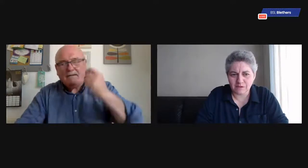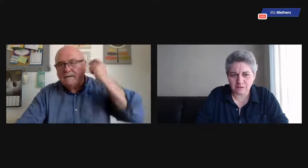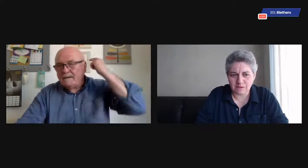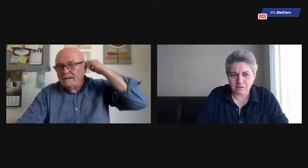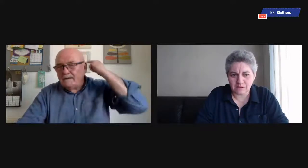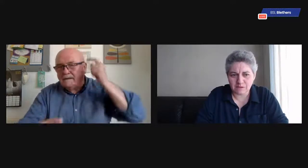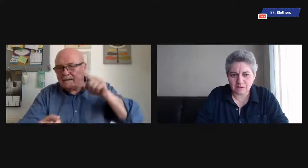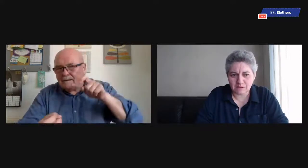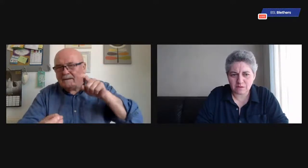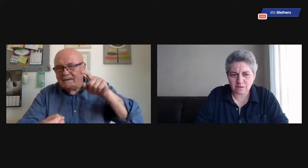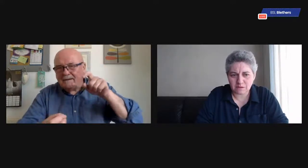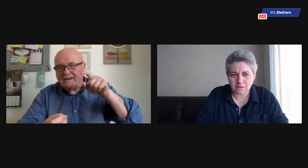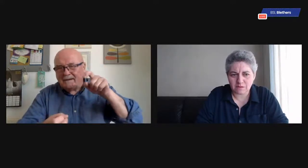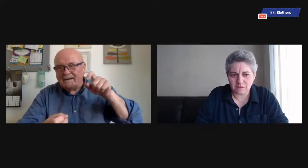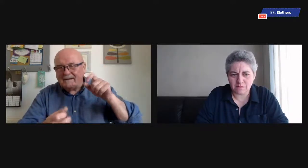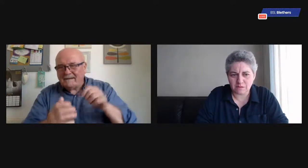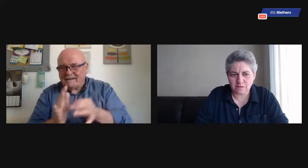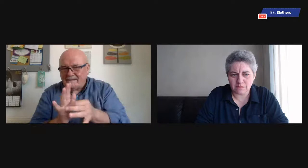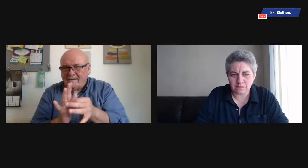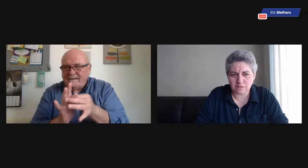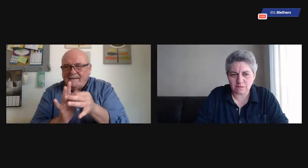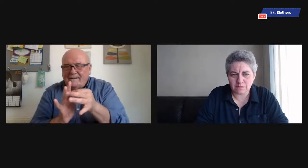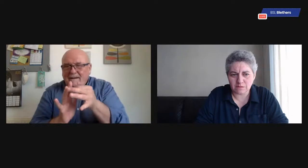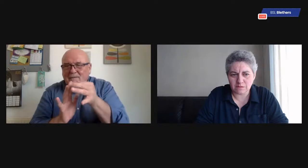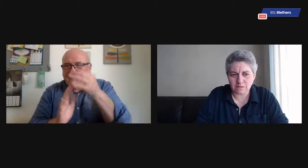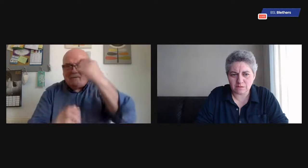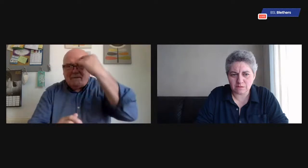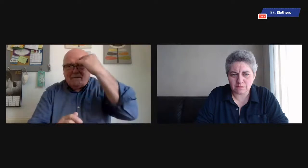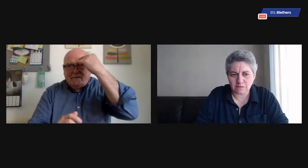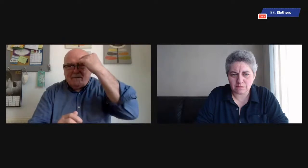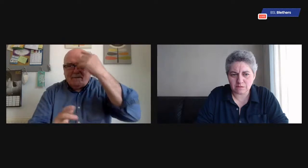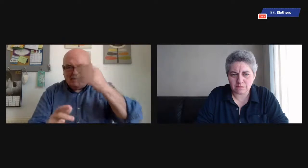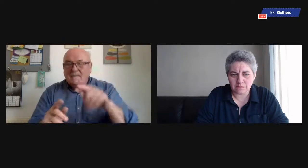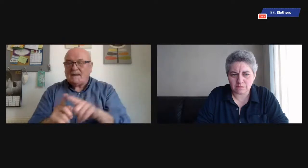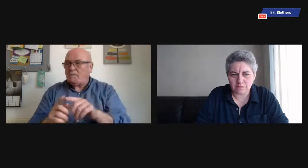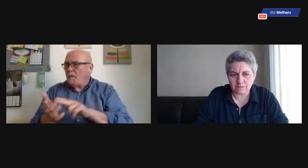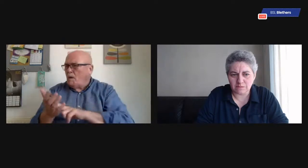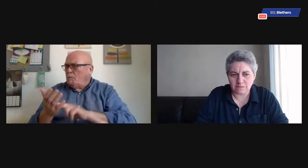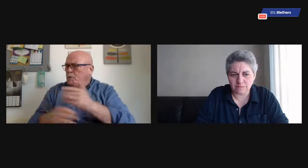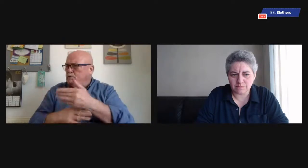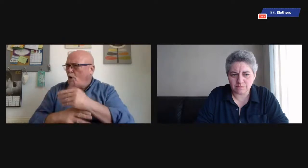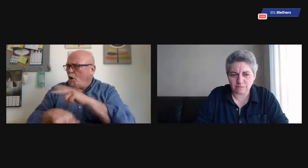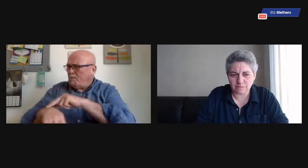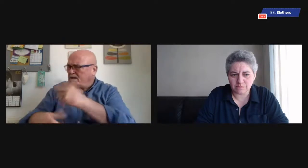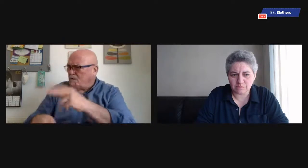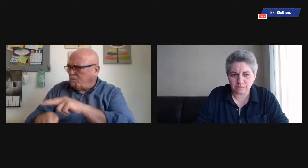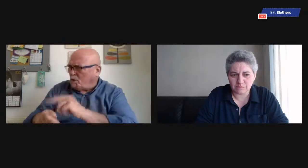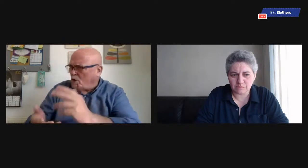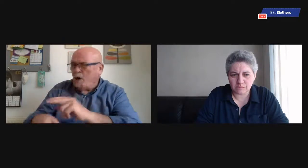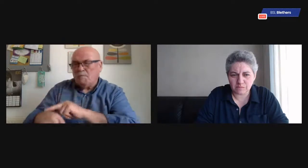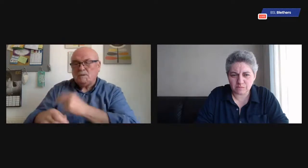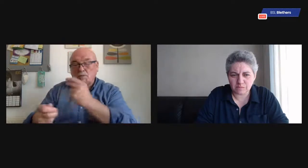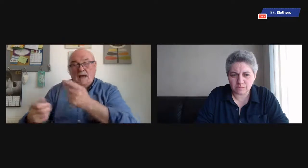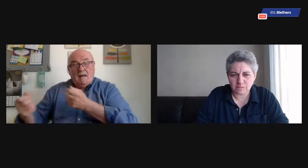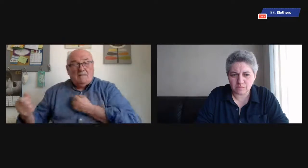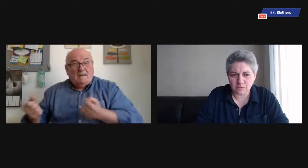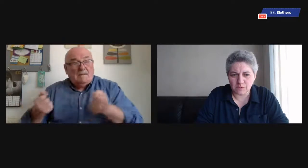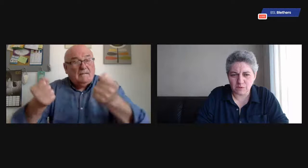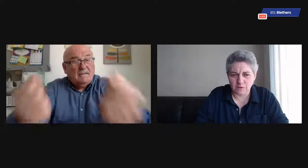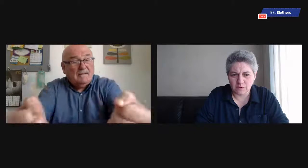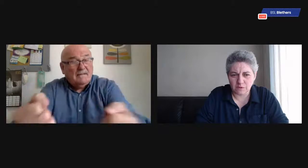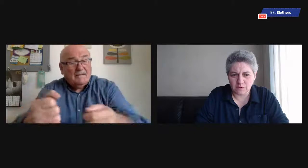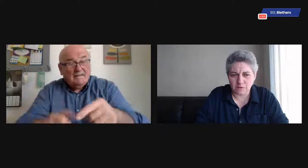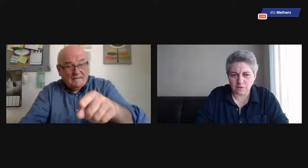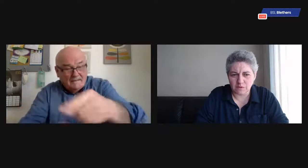Oh, and then maybe there's a photograph. Oh, who's that? Oh, that's my uncle. So there's techniques and ways that that